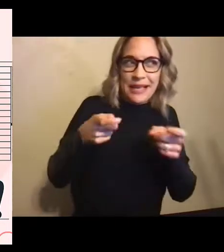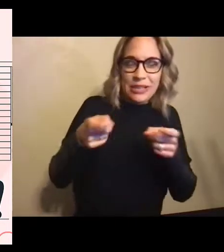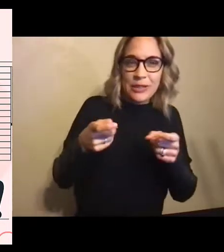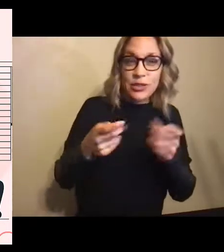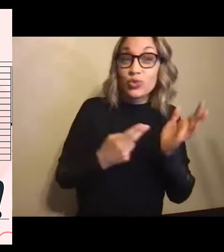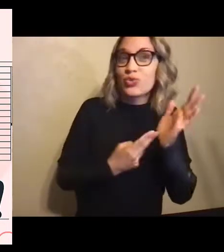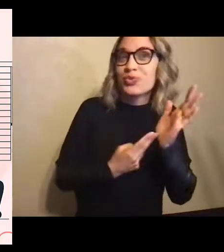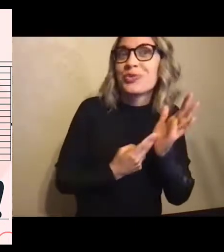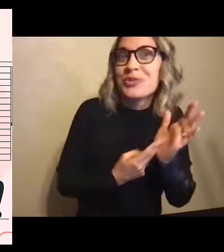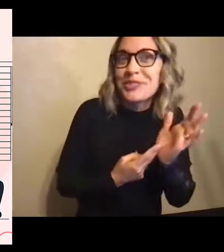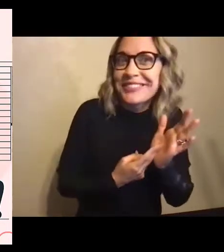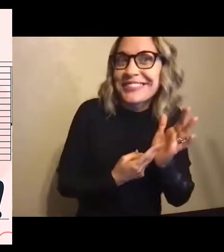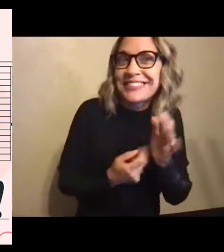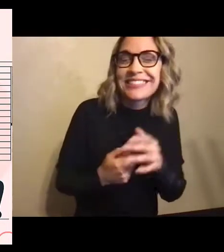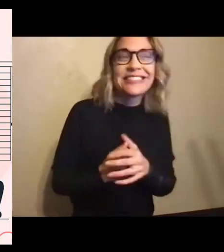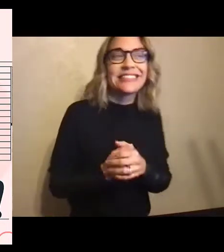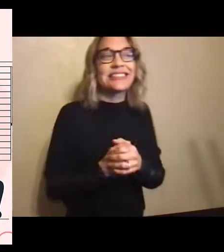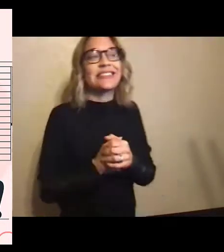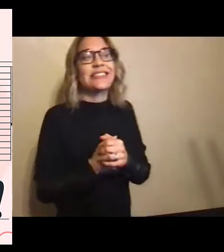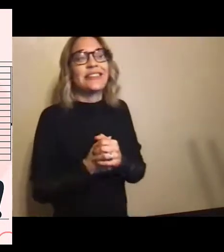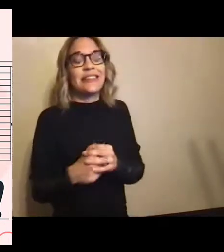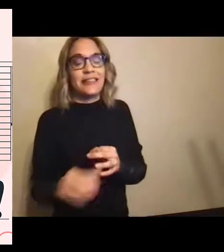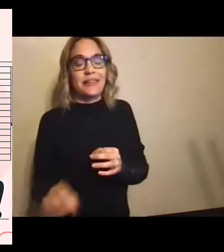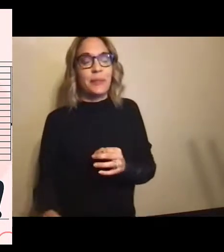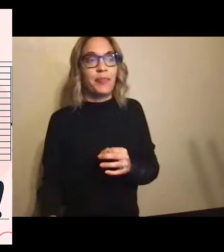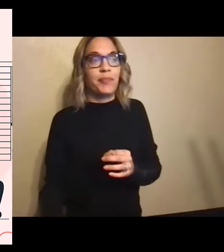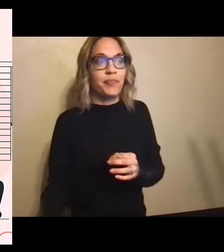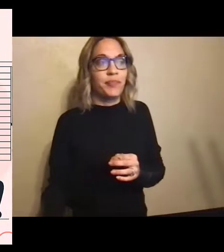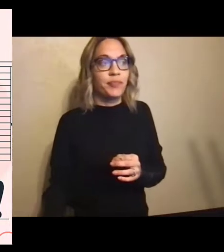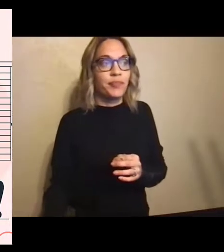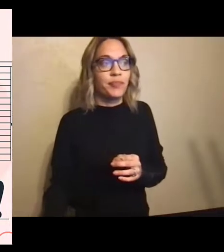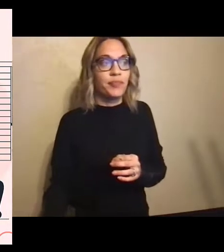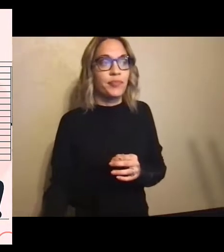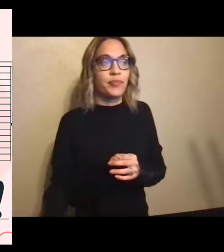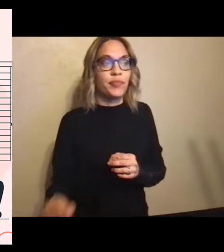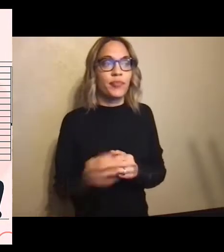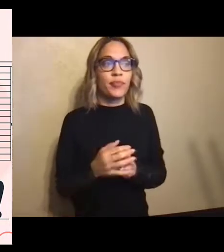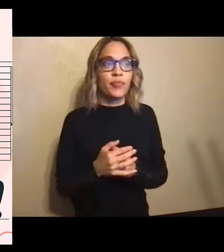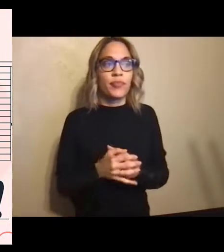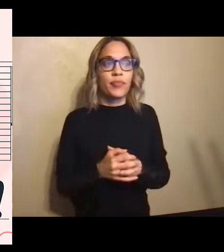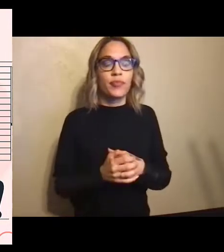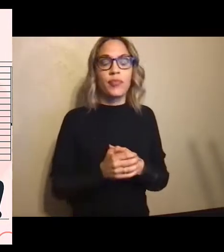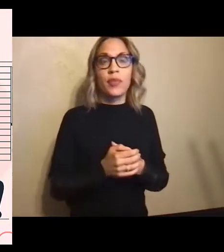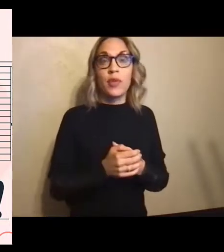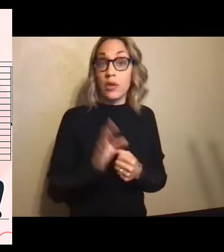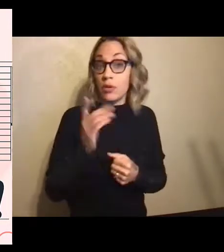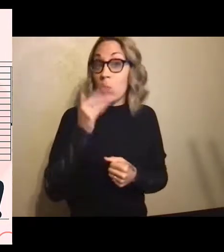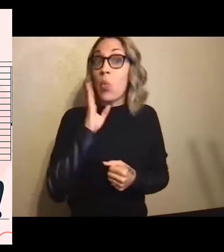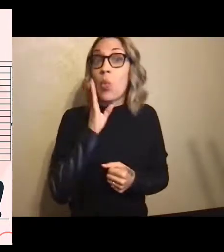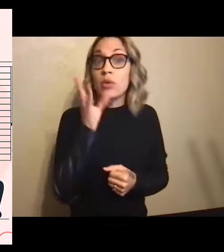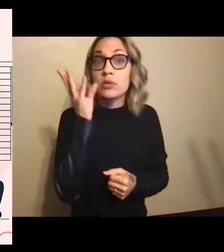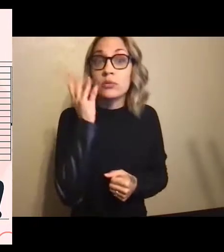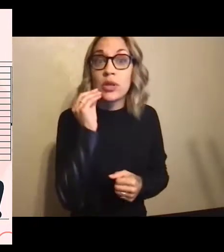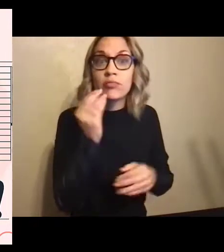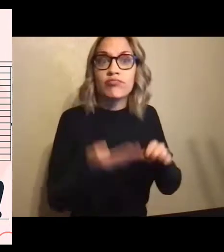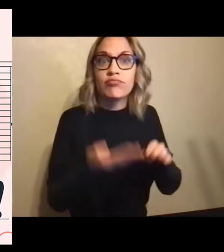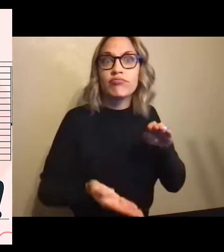So, what do we really mean about time management? What's the truth we're trying to get at?